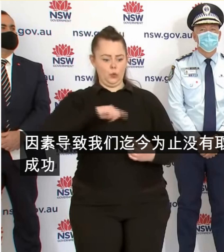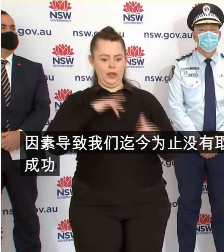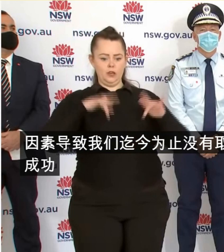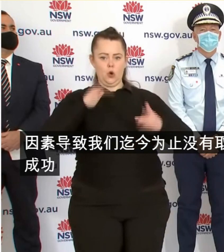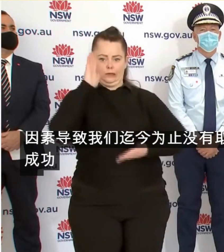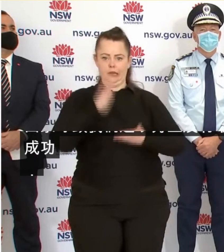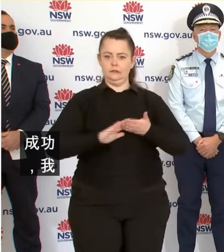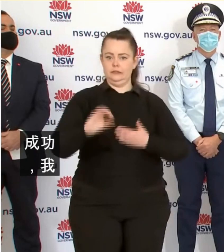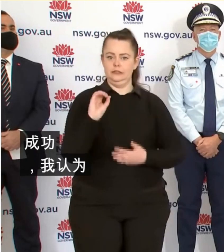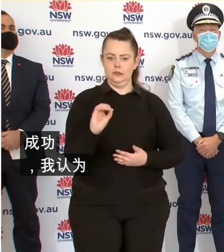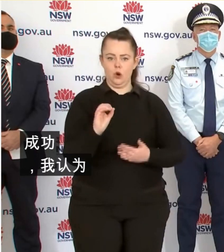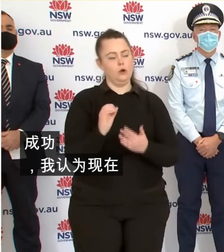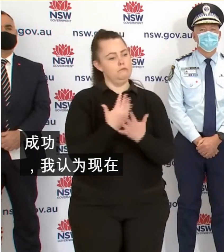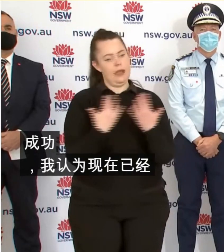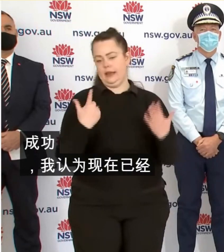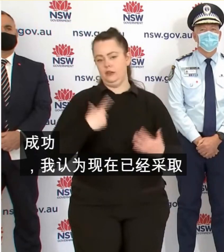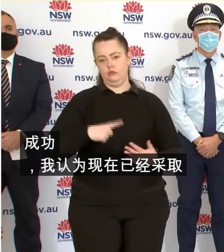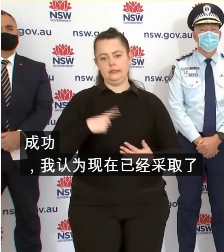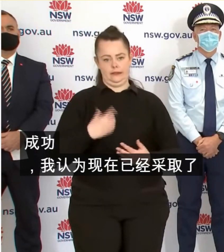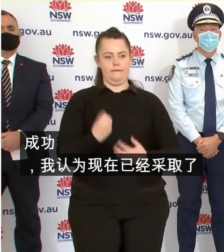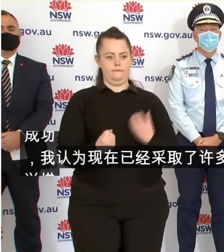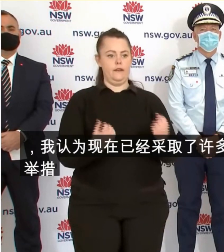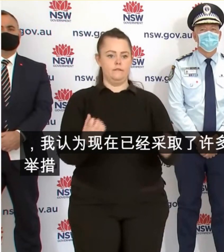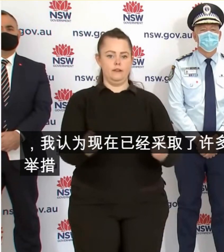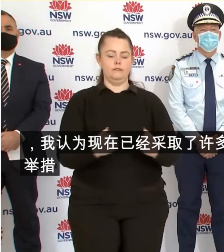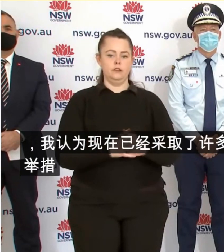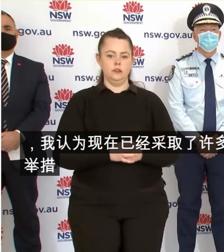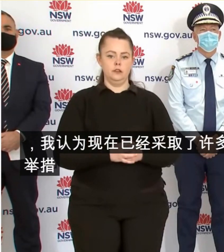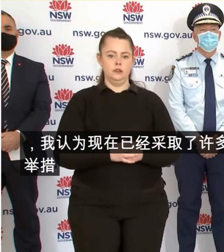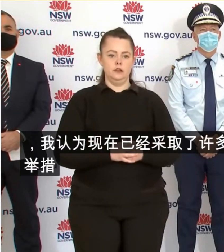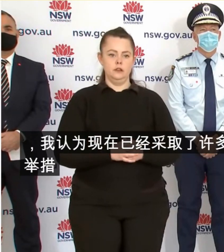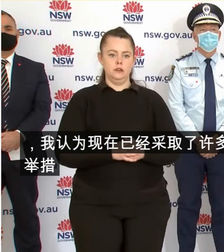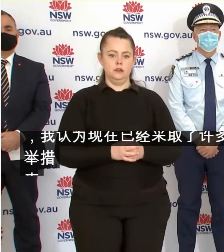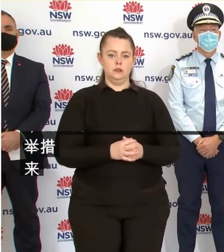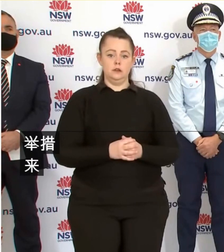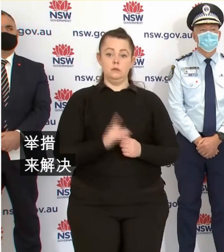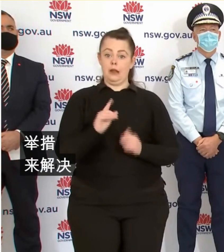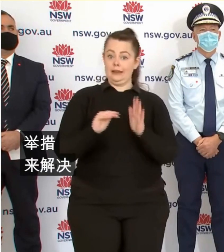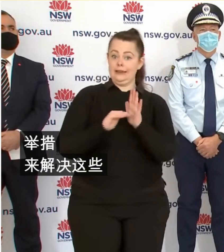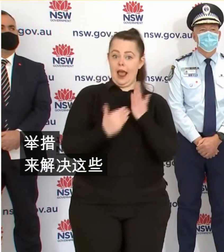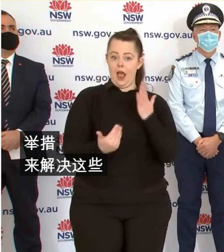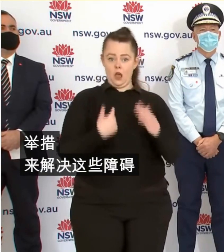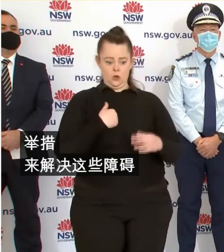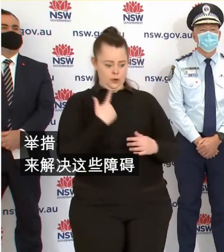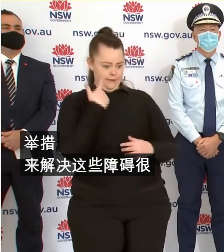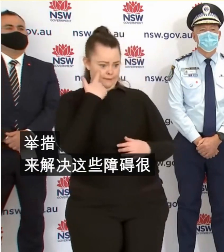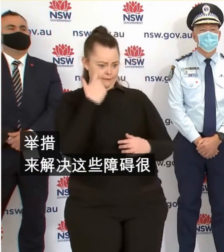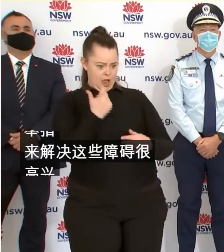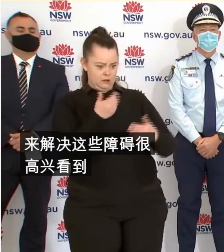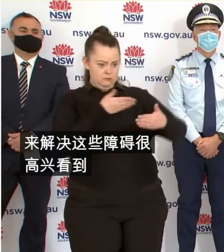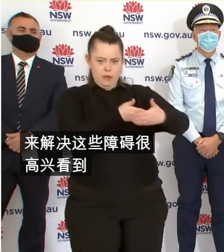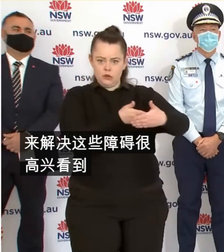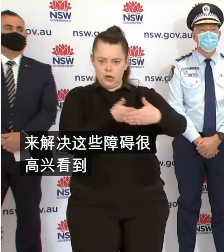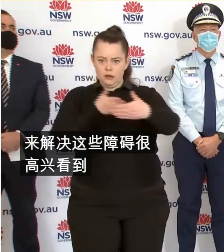date. And I think it's the fact that a lot of initiatives have been now put in place to address those barriers.